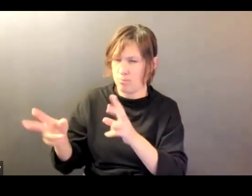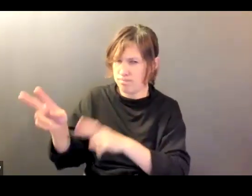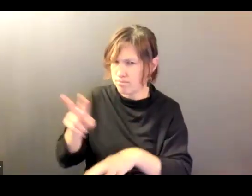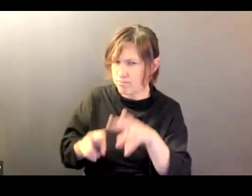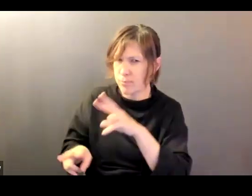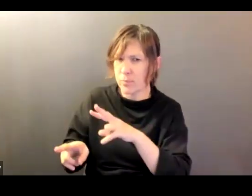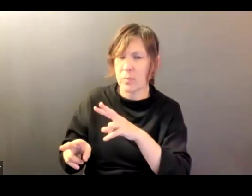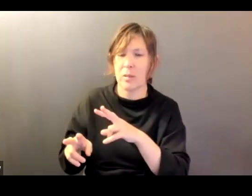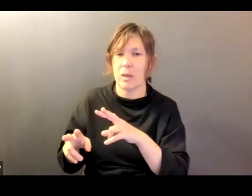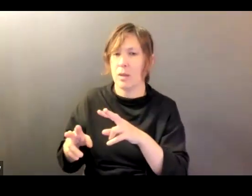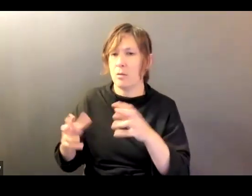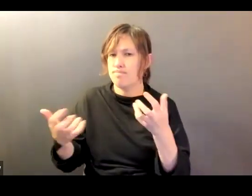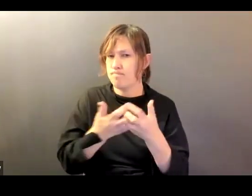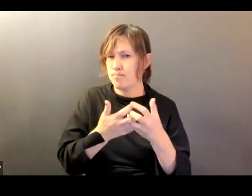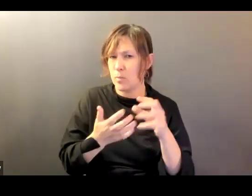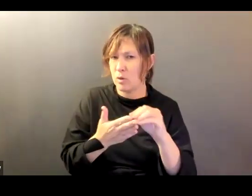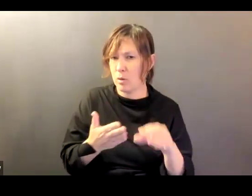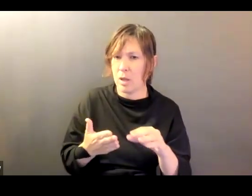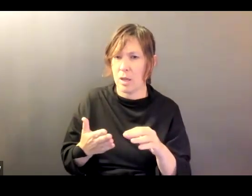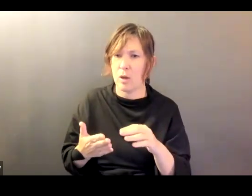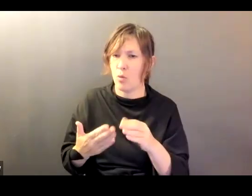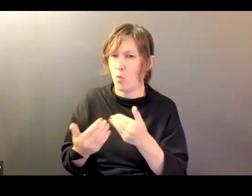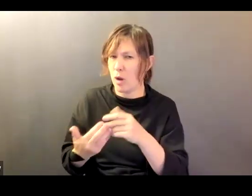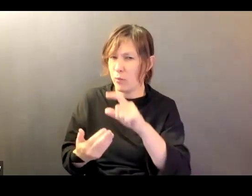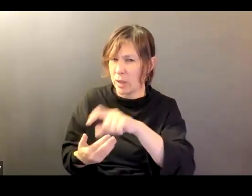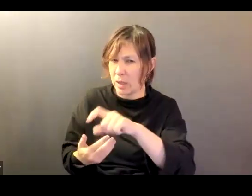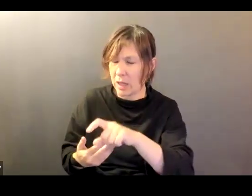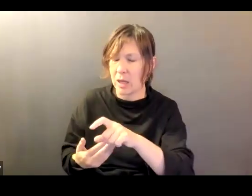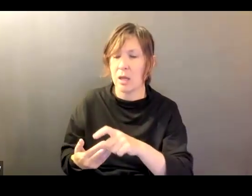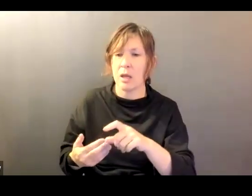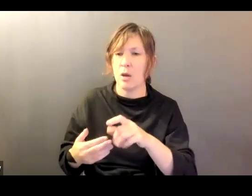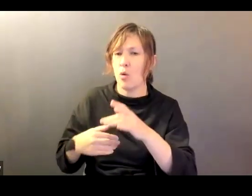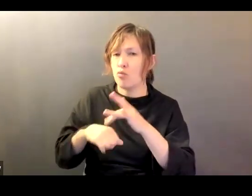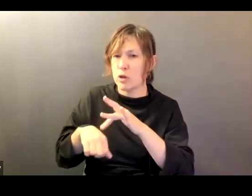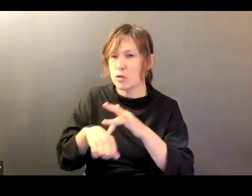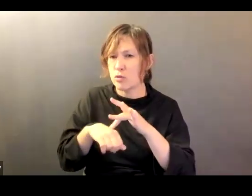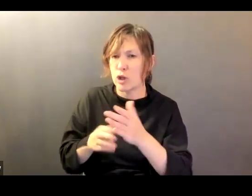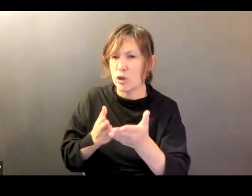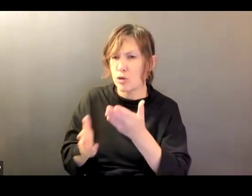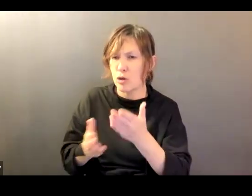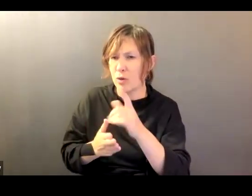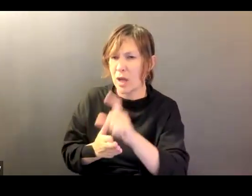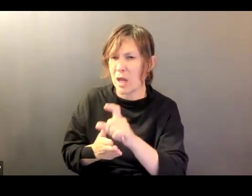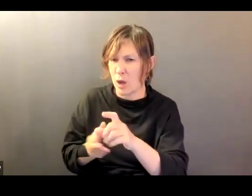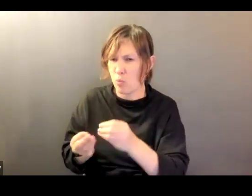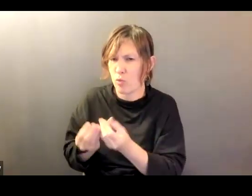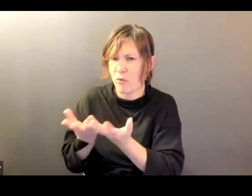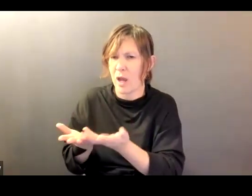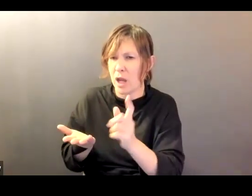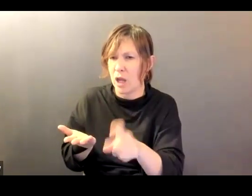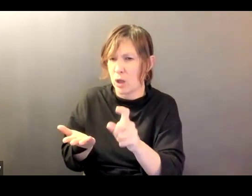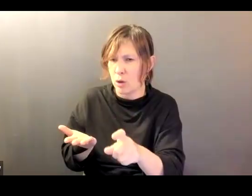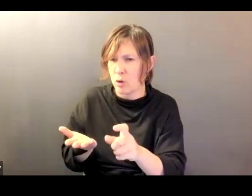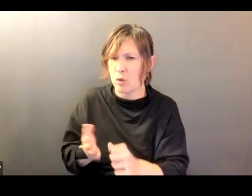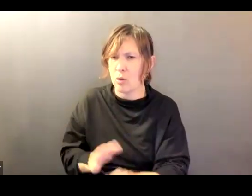for students based on their needs, as well as making sure that we're providing the resources and the services that they need. We recognize that we've also had